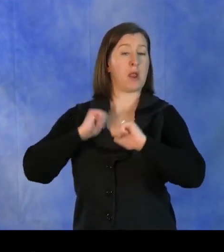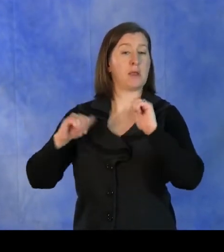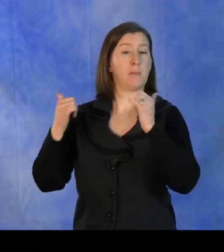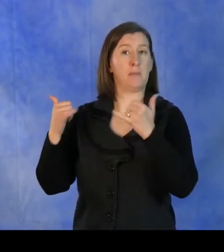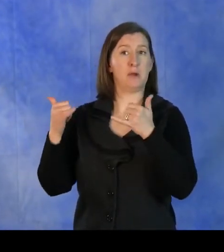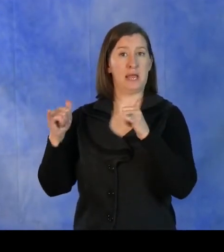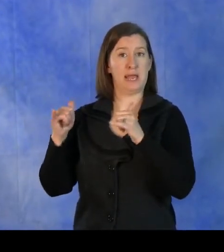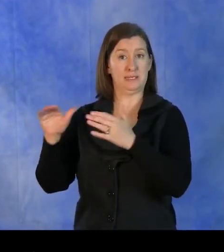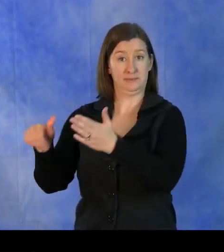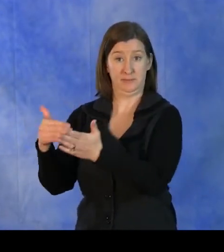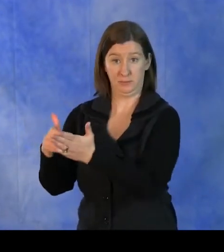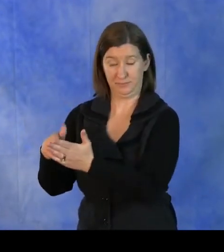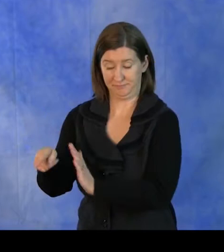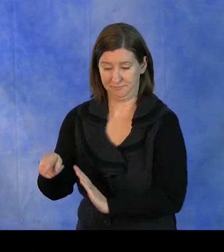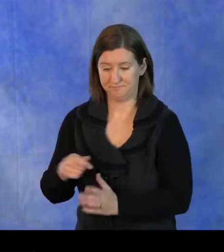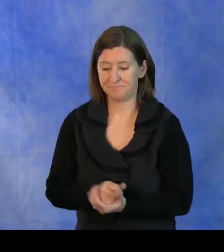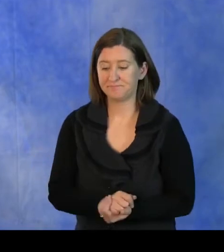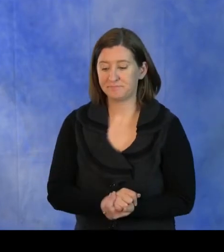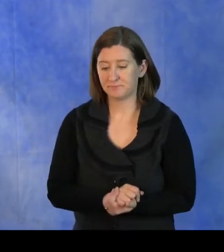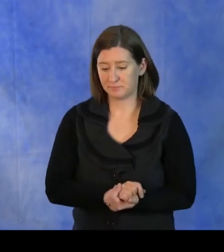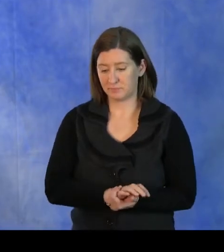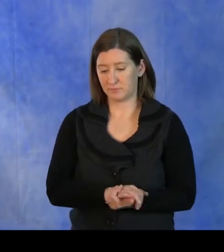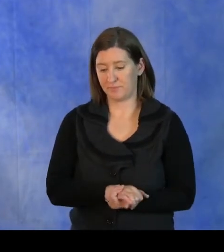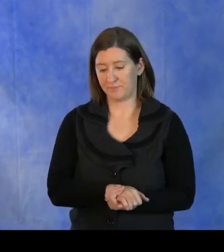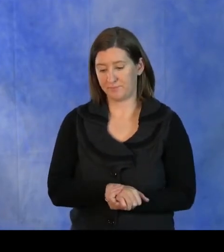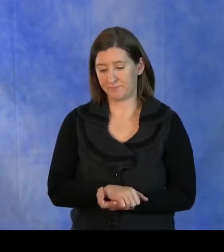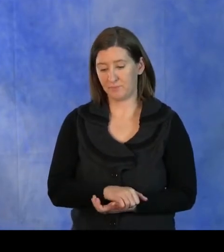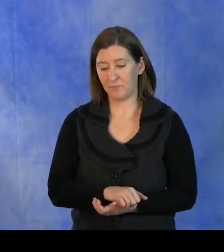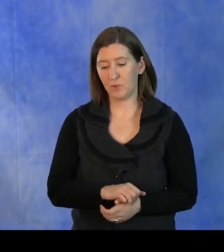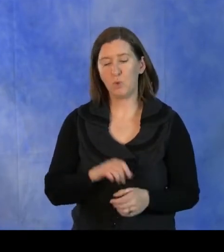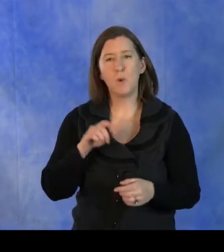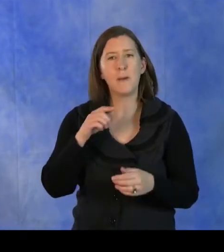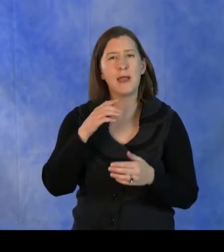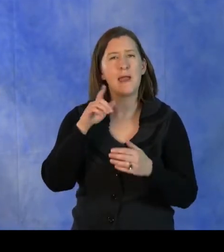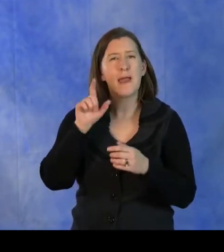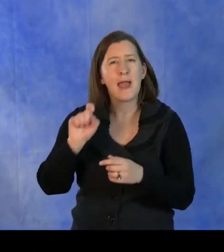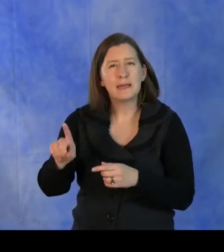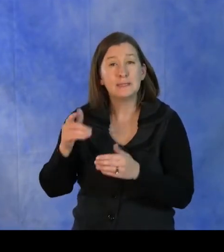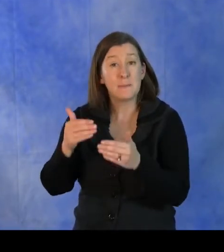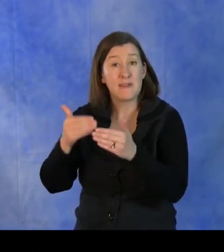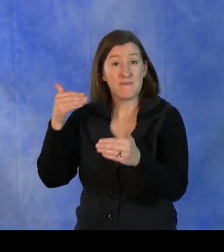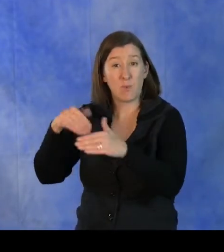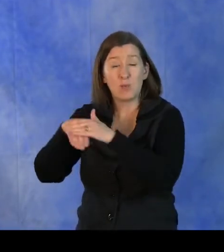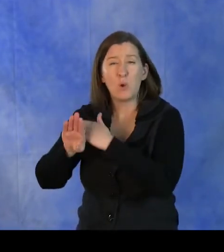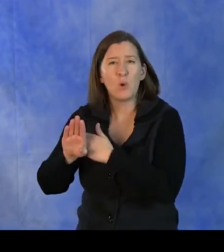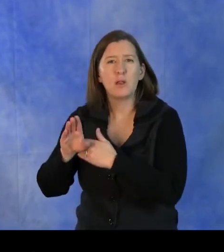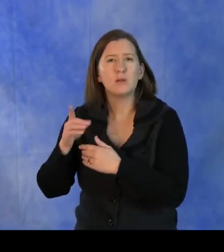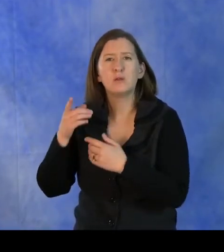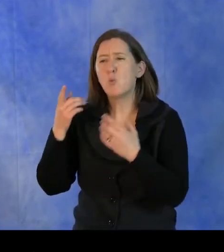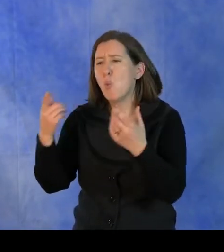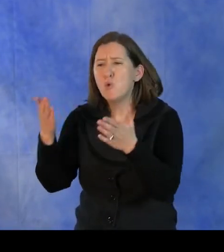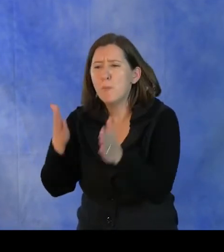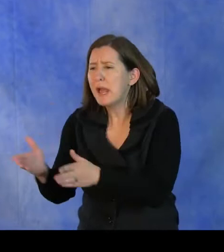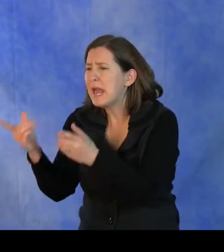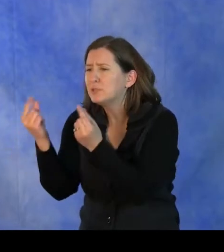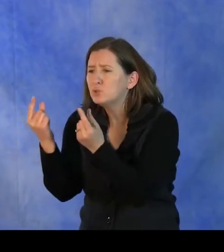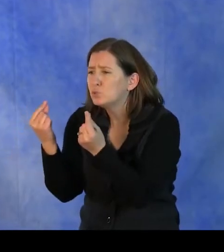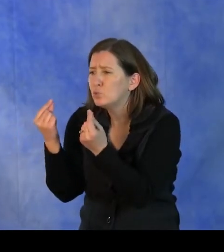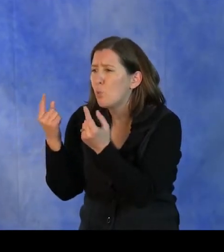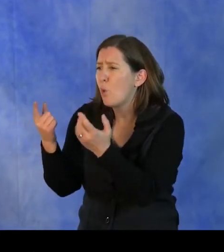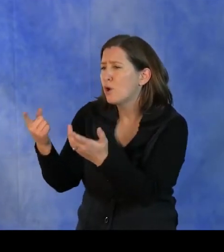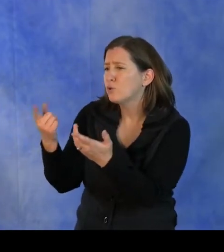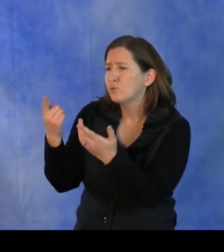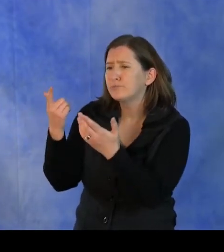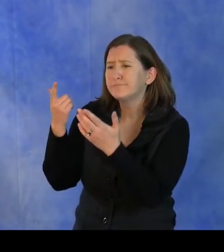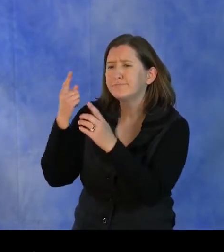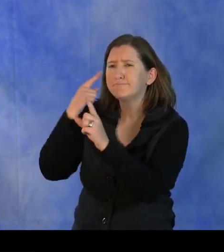Maybe they want to go to the theater section. You can ask them before they go